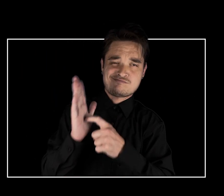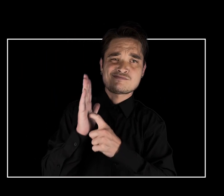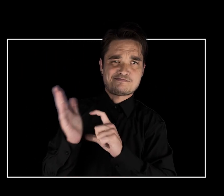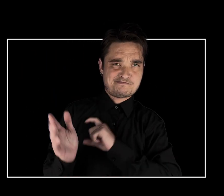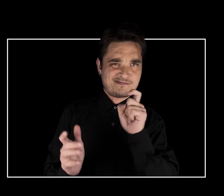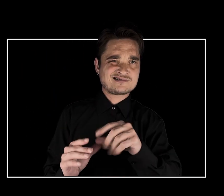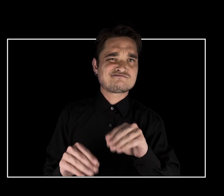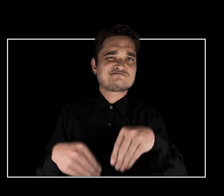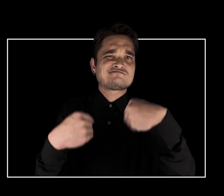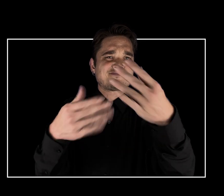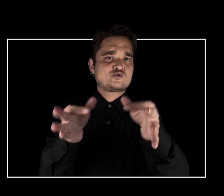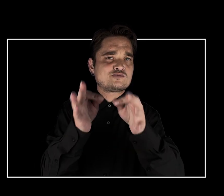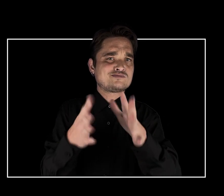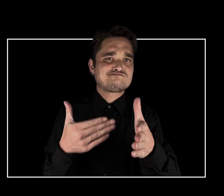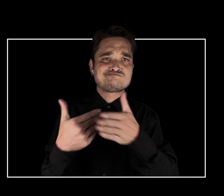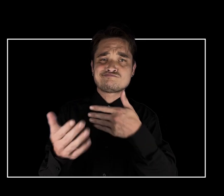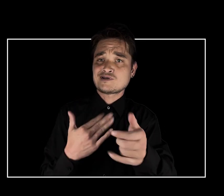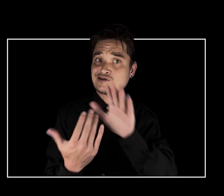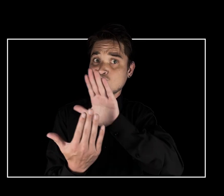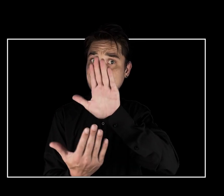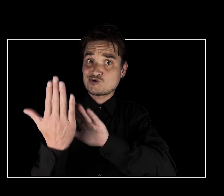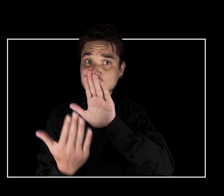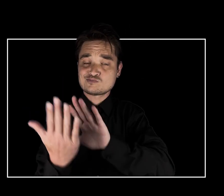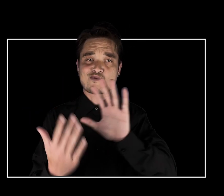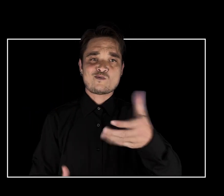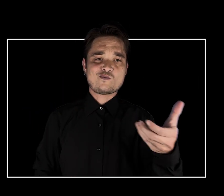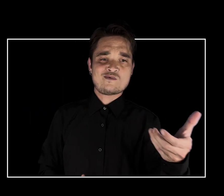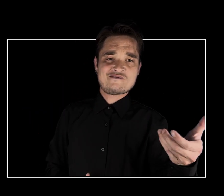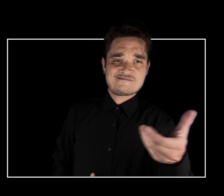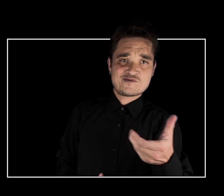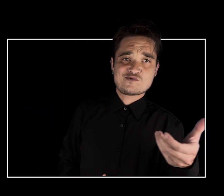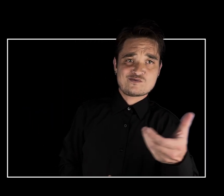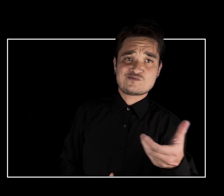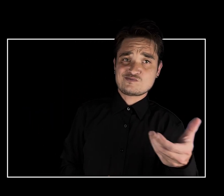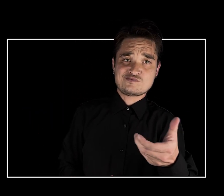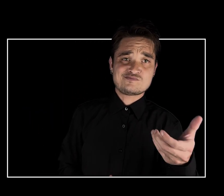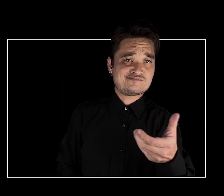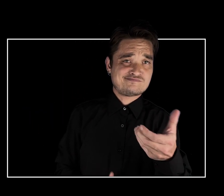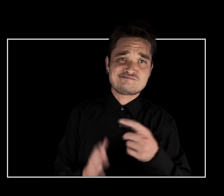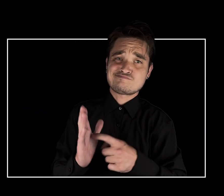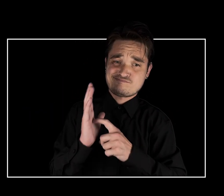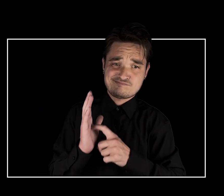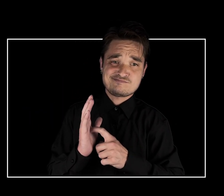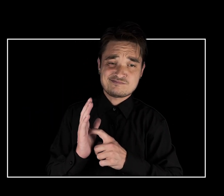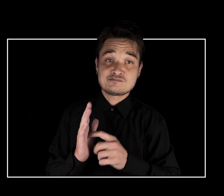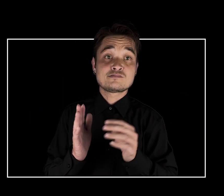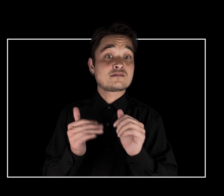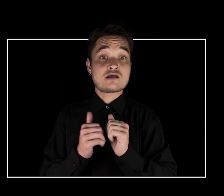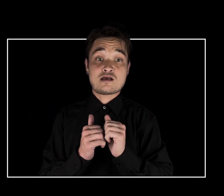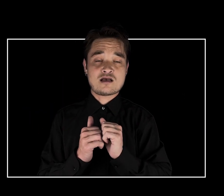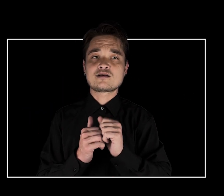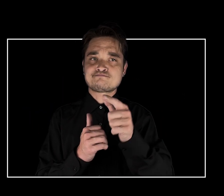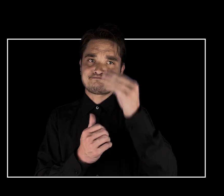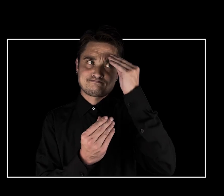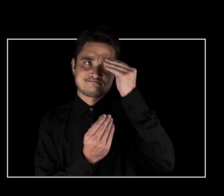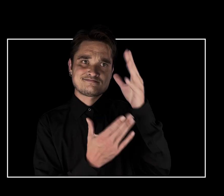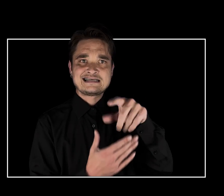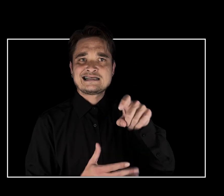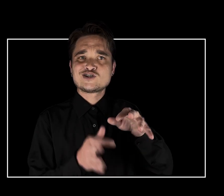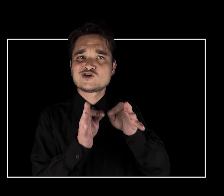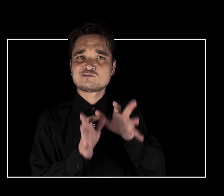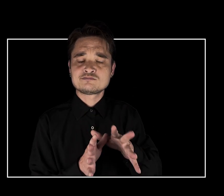an interpreter to anyone who needs it, either in person or by phone. If you need an